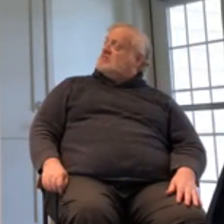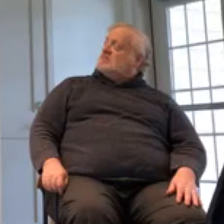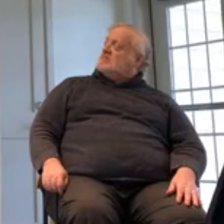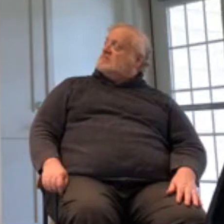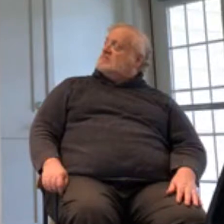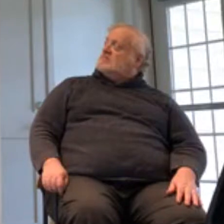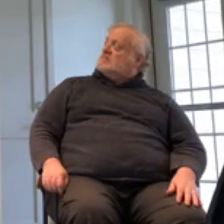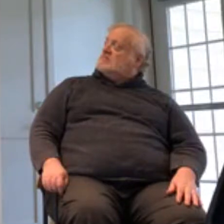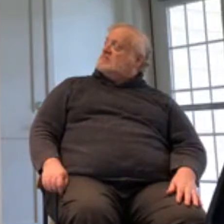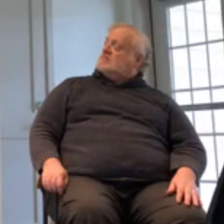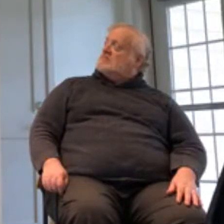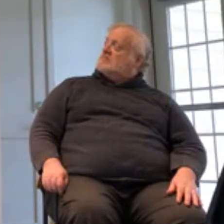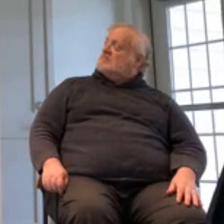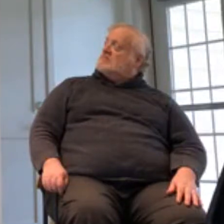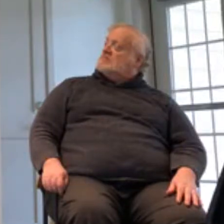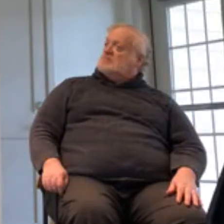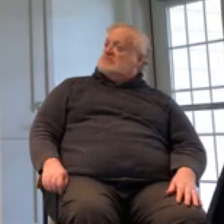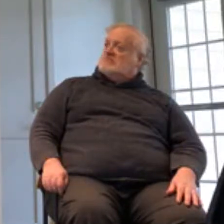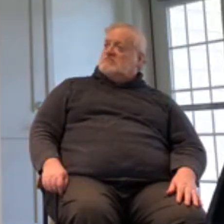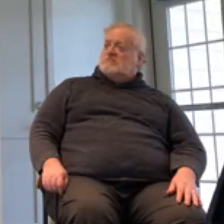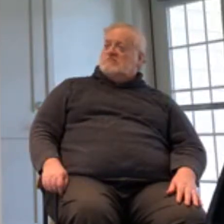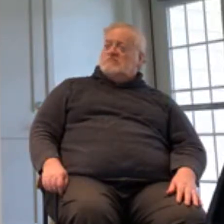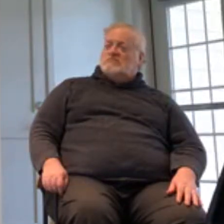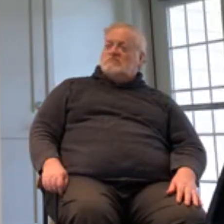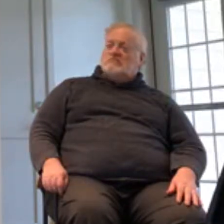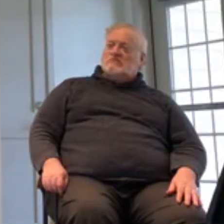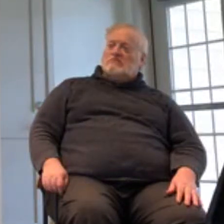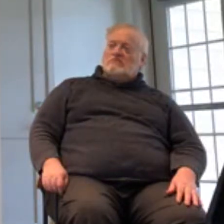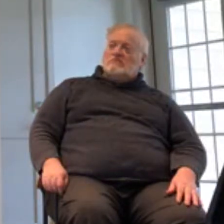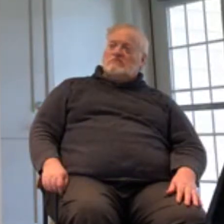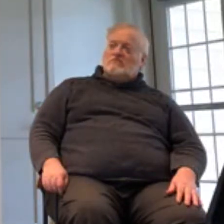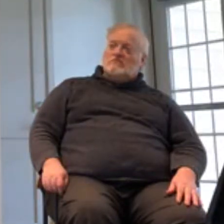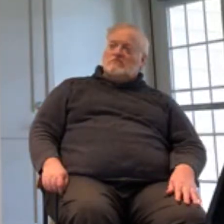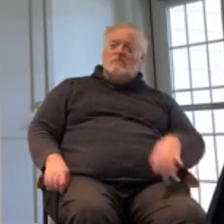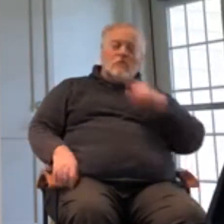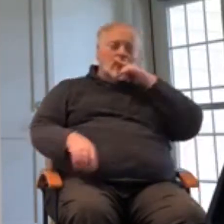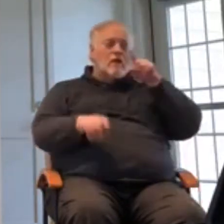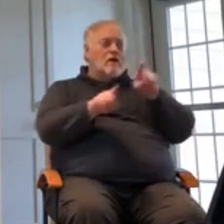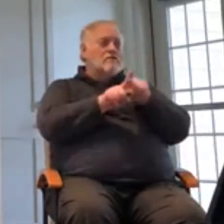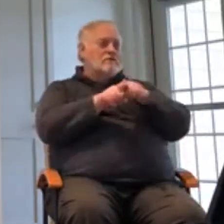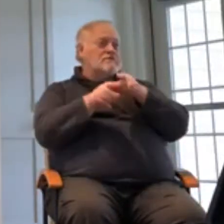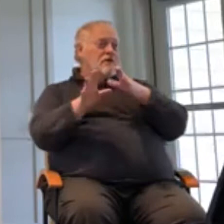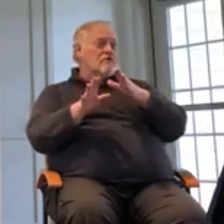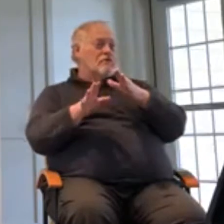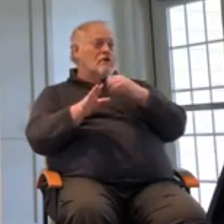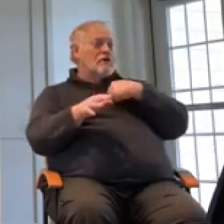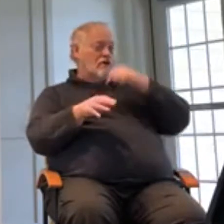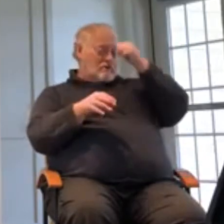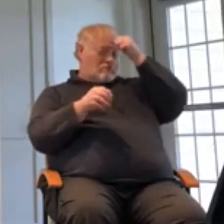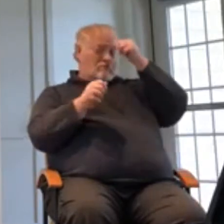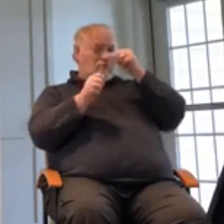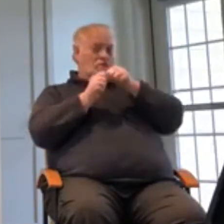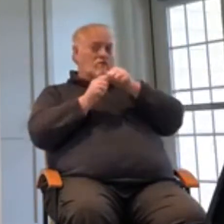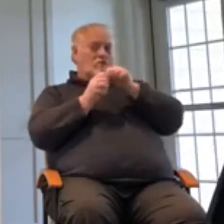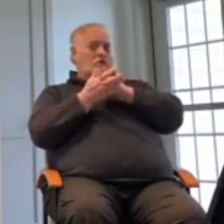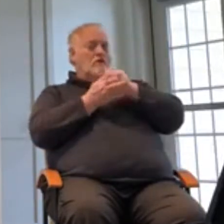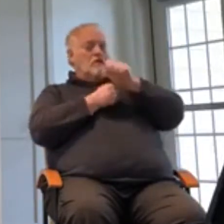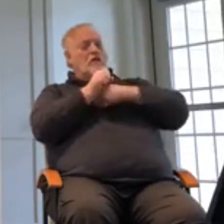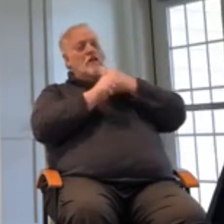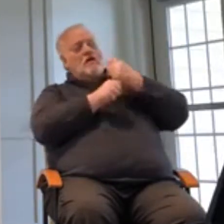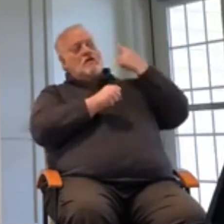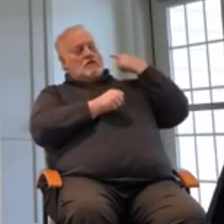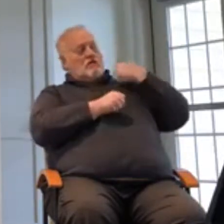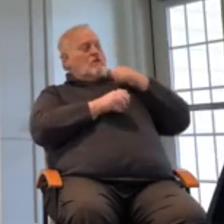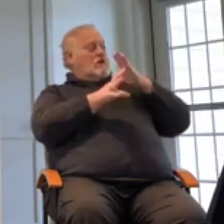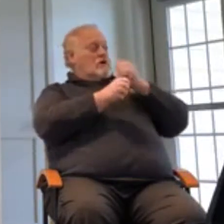me. You know, kids are the same thing. Kids are the same way. I can remember last year, I took